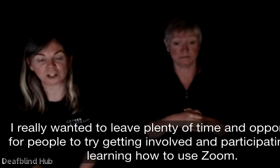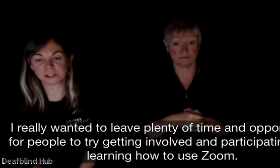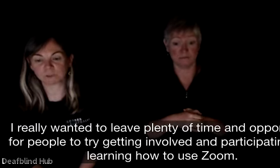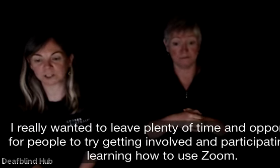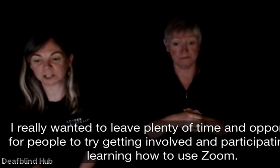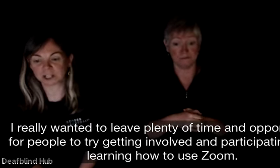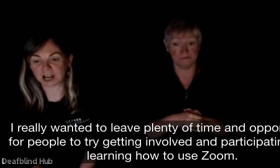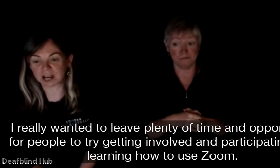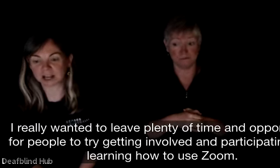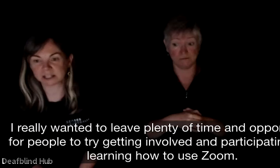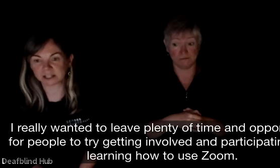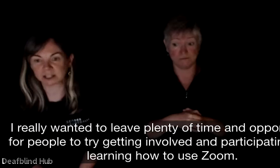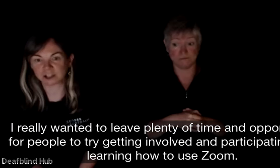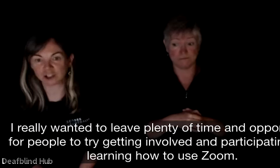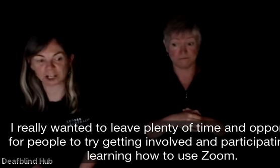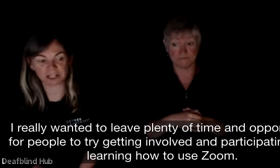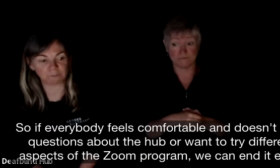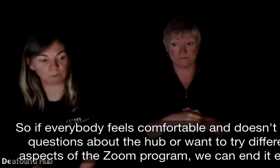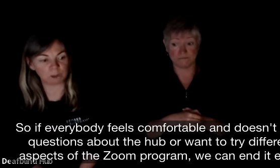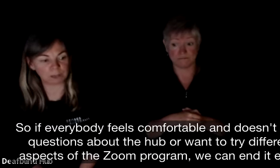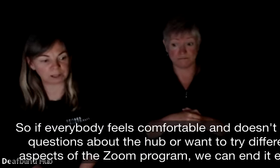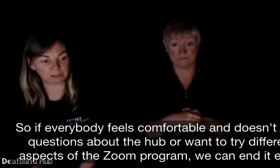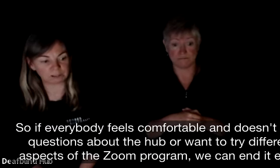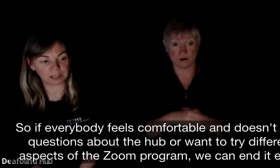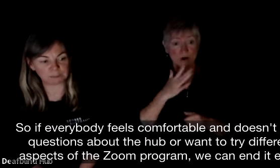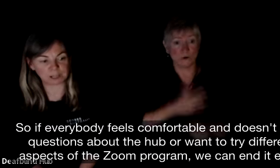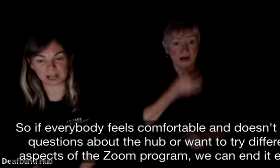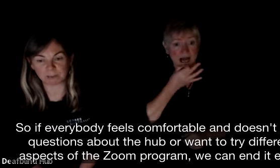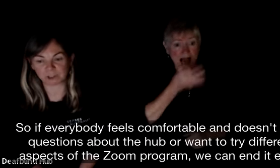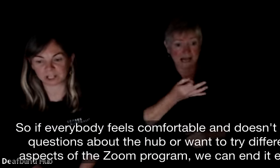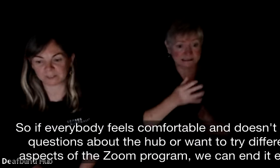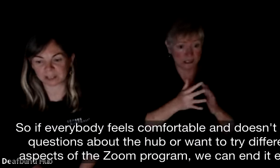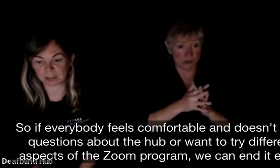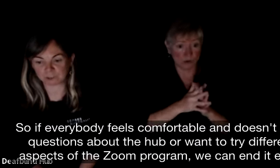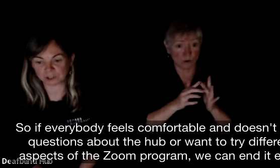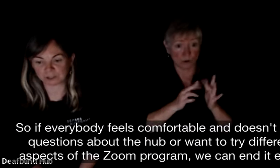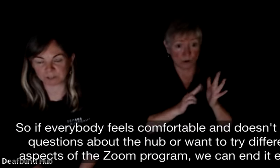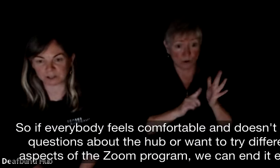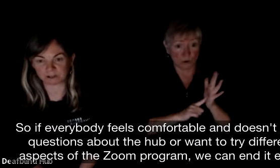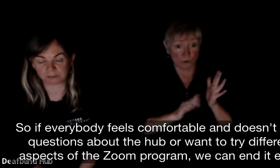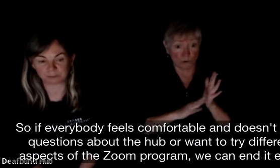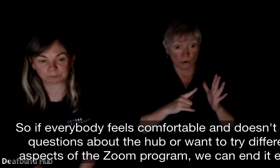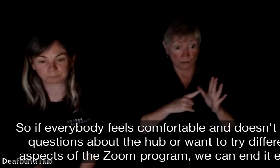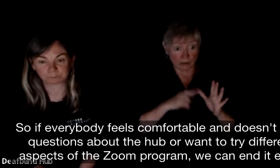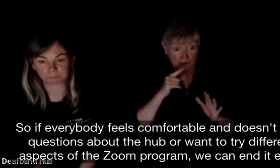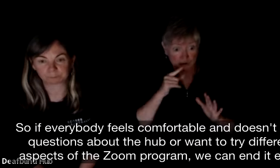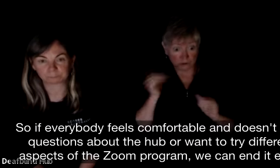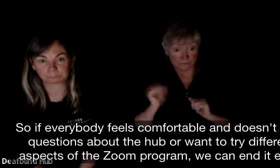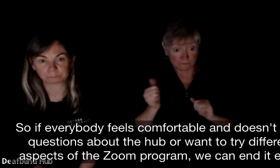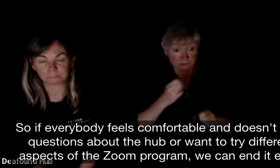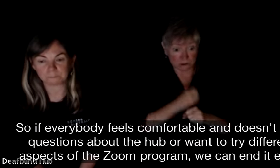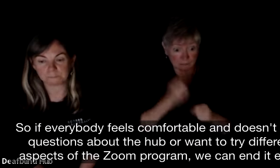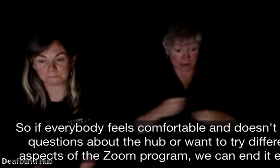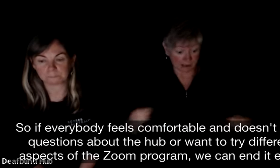I just wanted to ask and check if Wilma had been able to get the captions bigger.